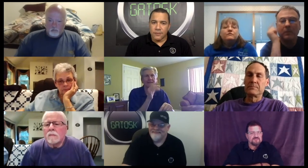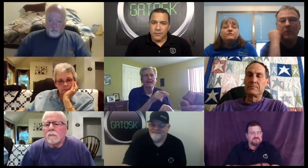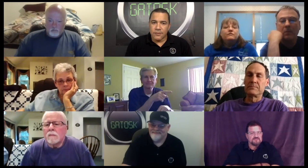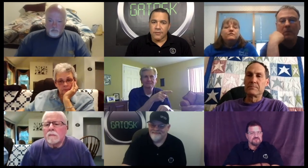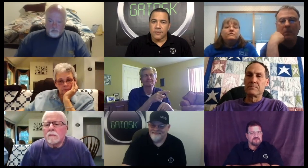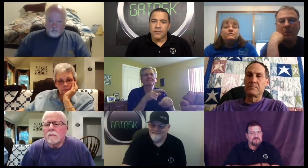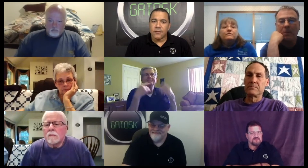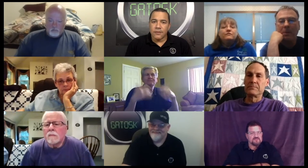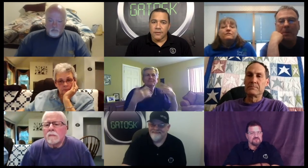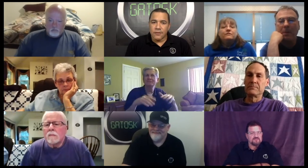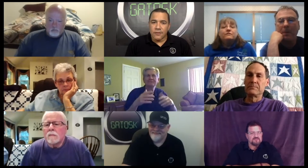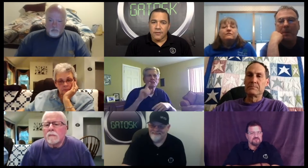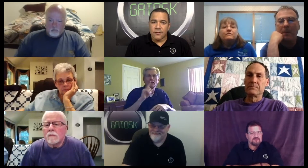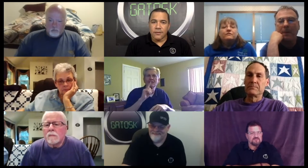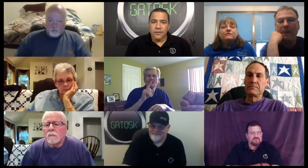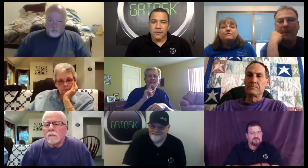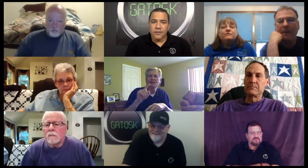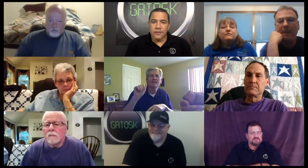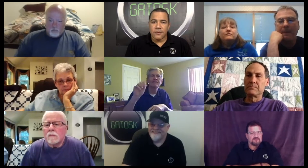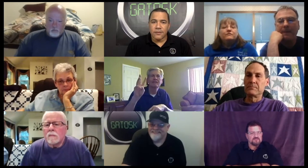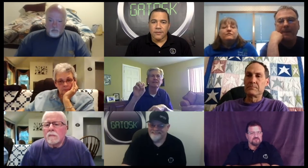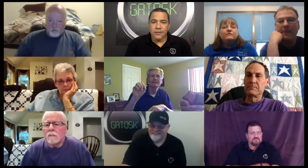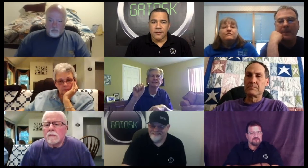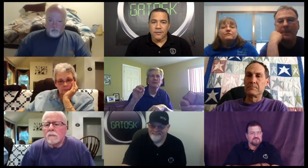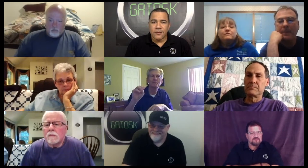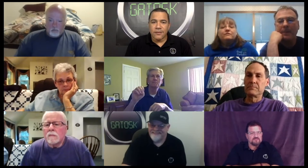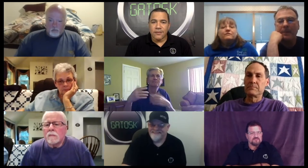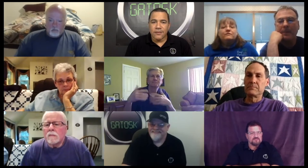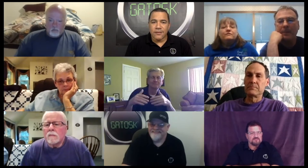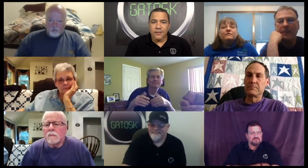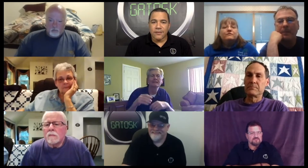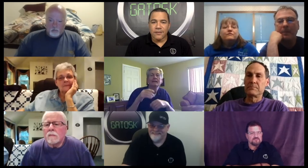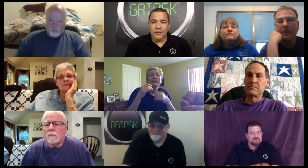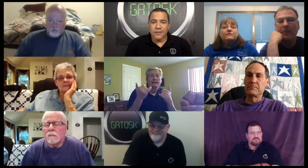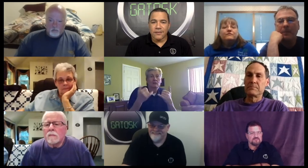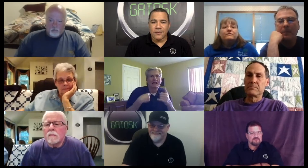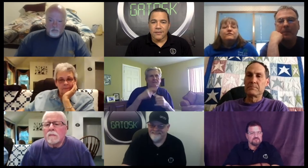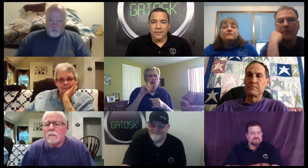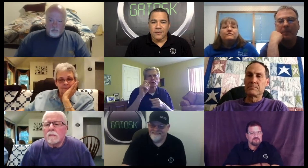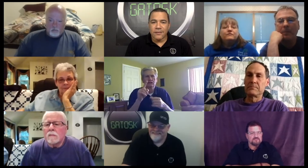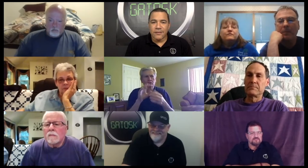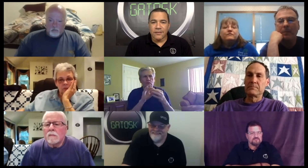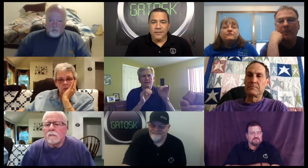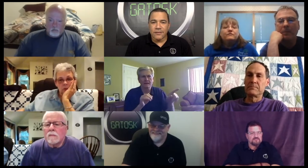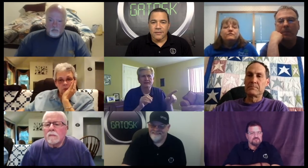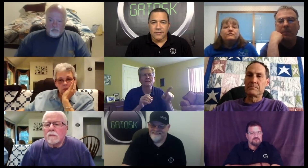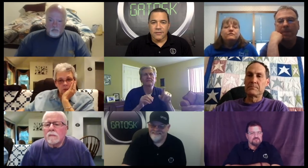I see that there. That's amazing. It's really, really awesome. And now I have a question related to